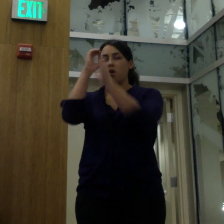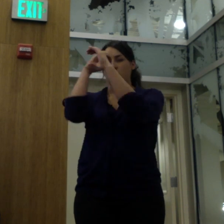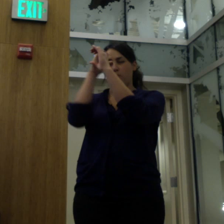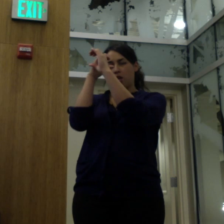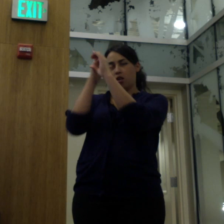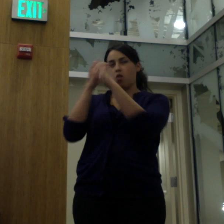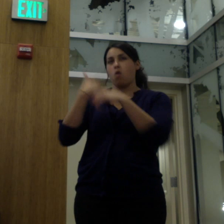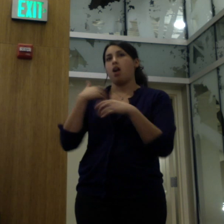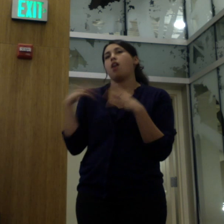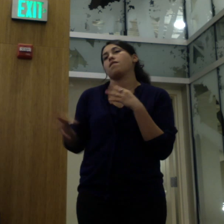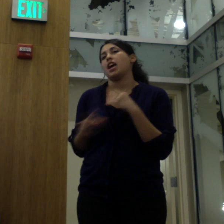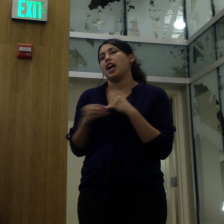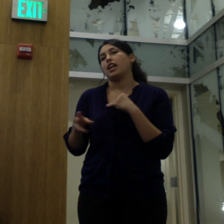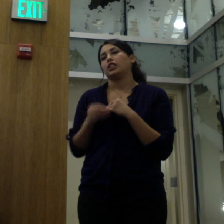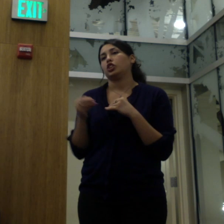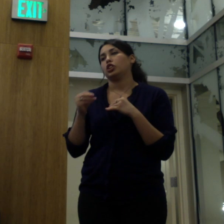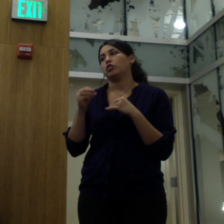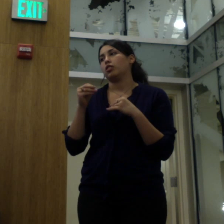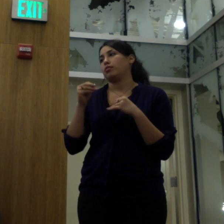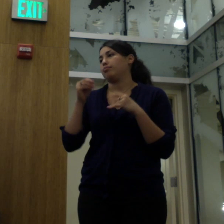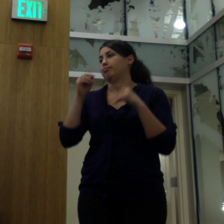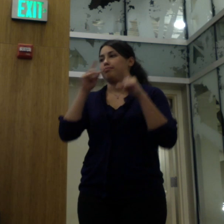just extra random